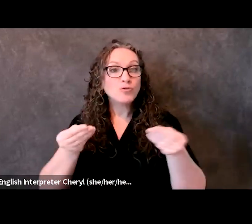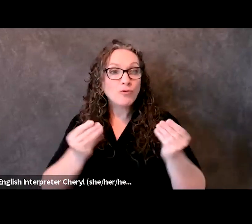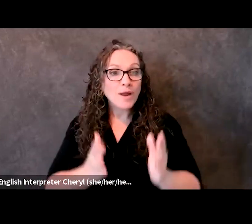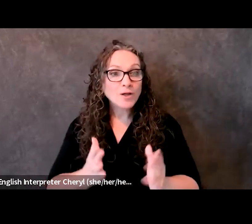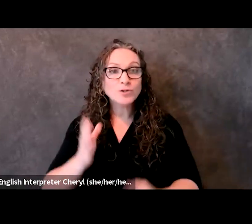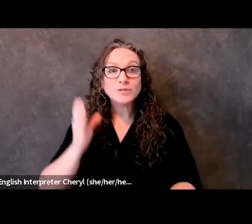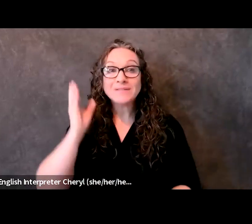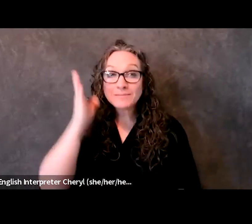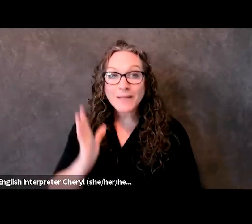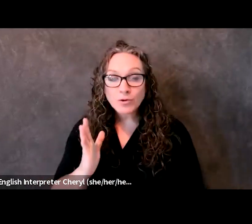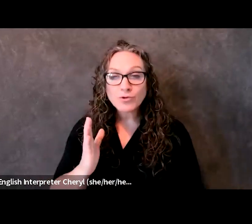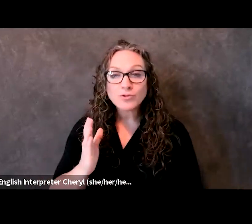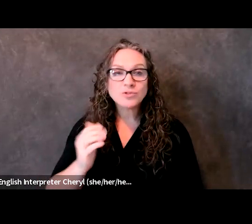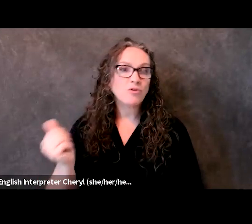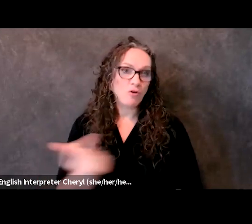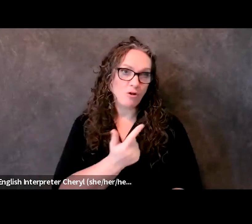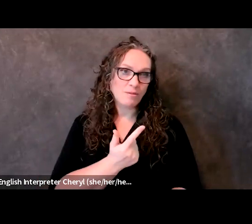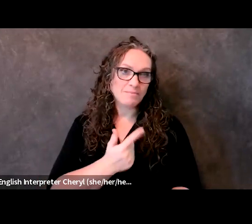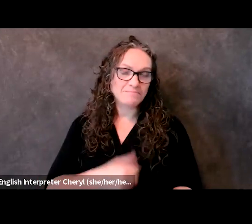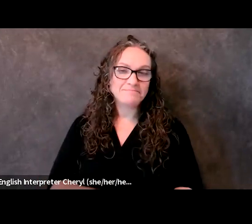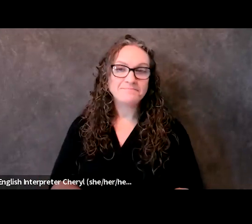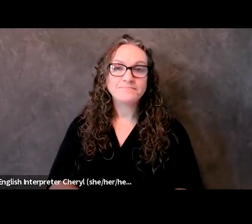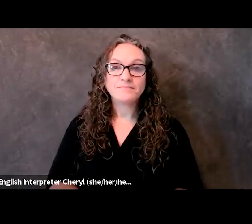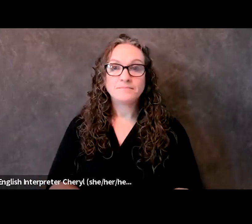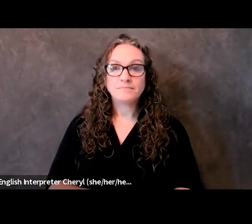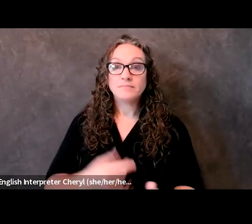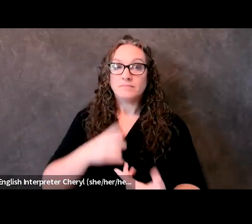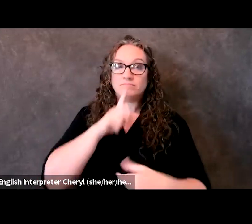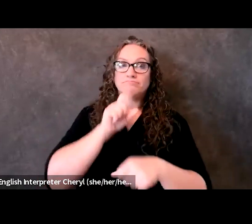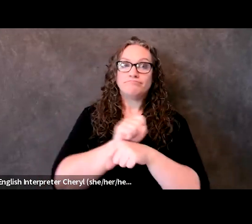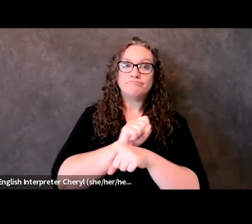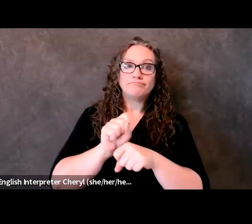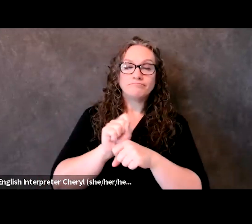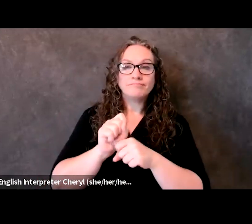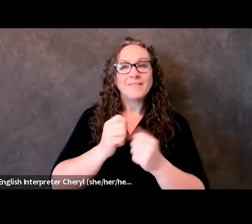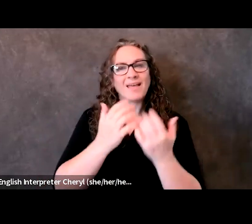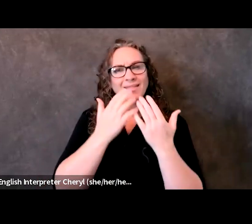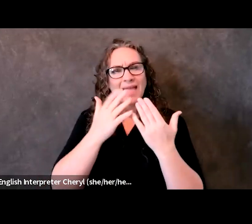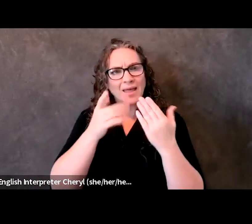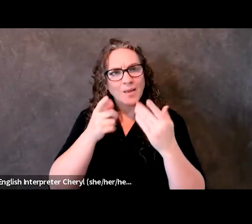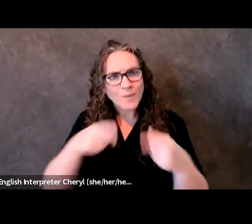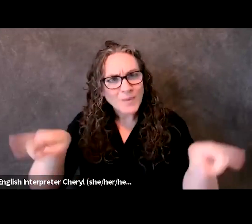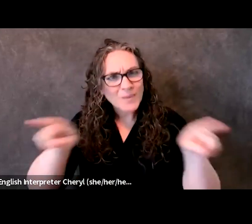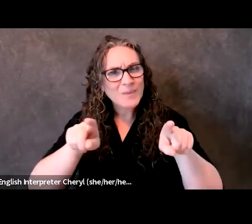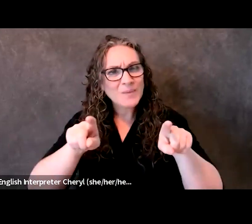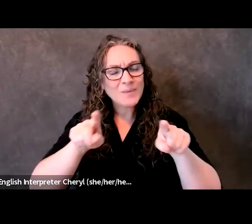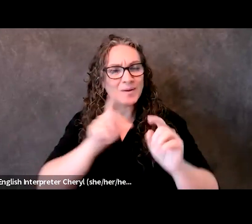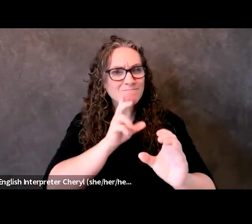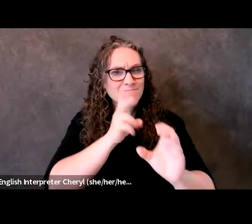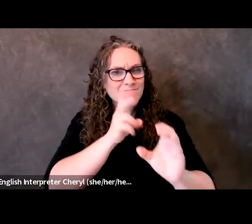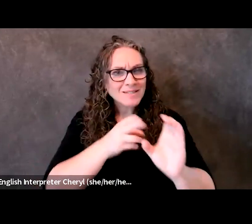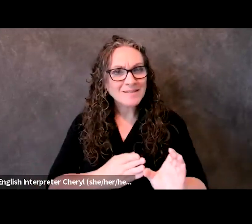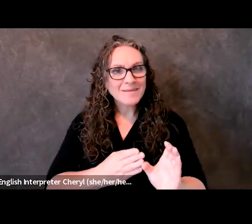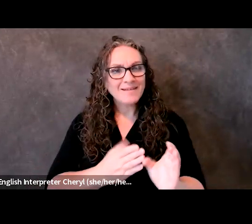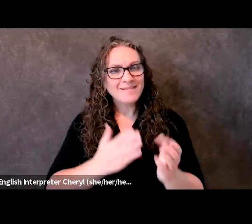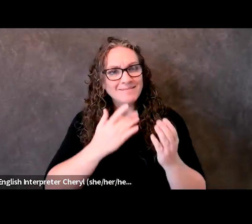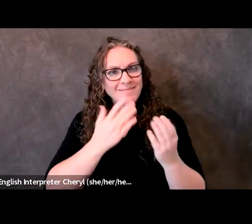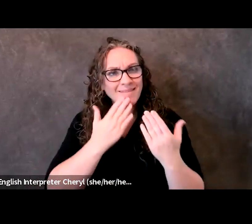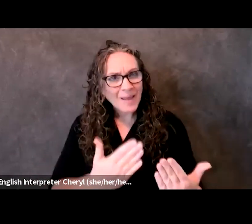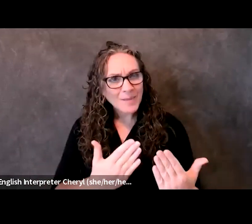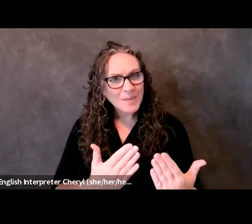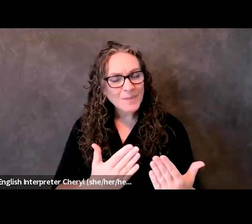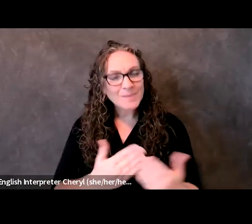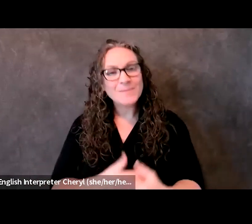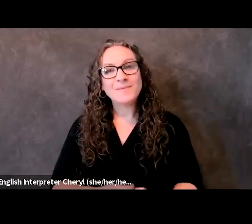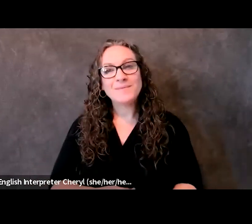And certainly, not least of all, I want to thank you, the participants. There's a